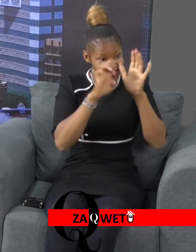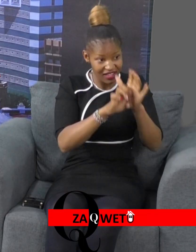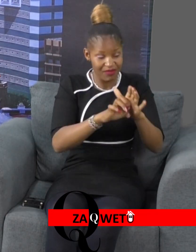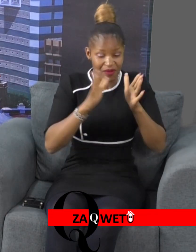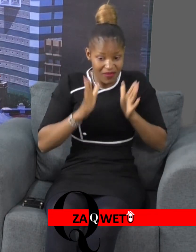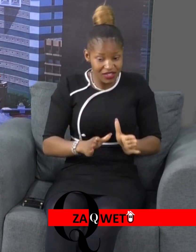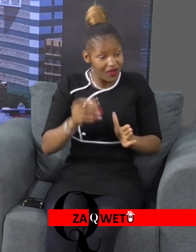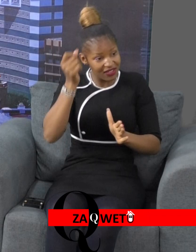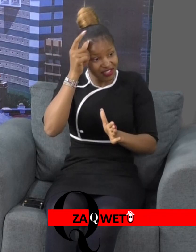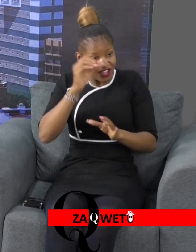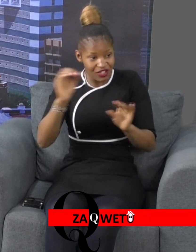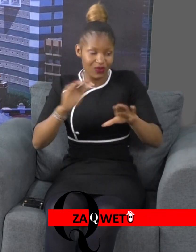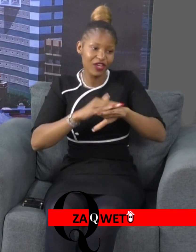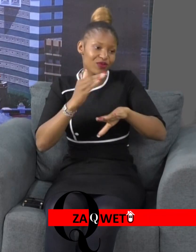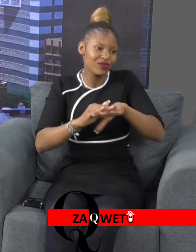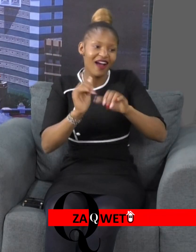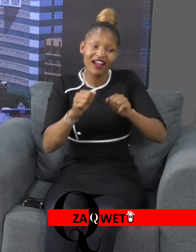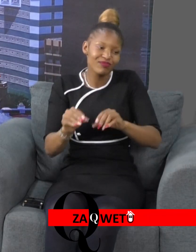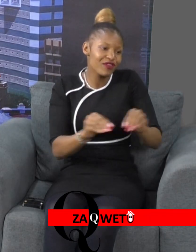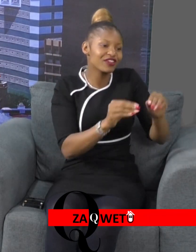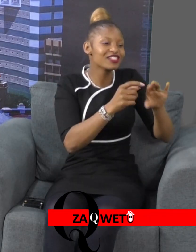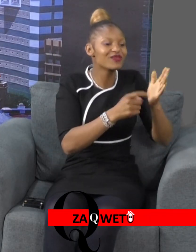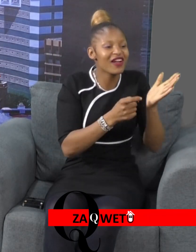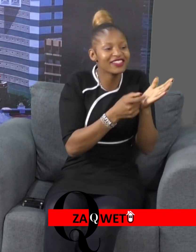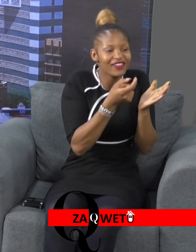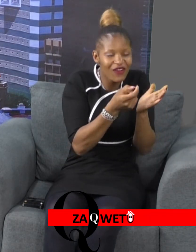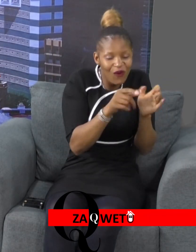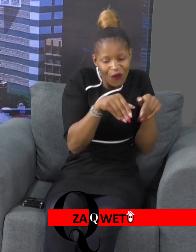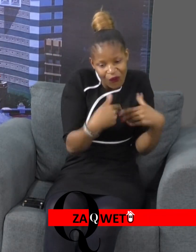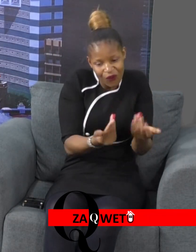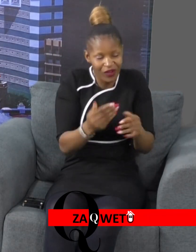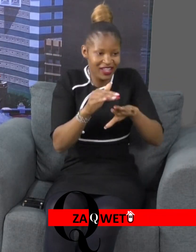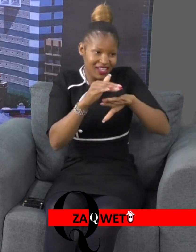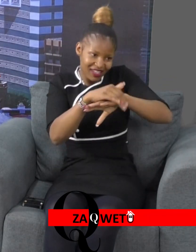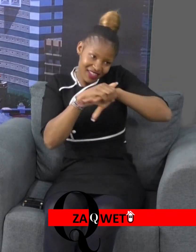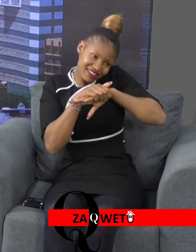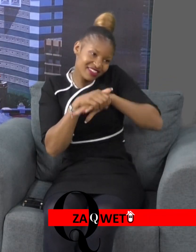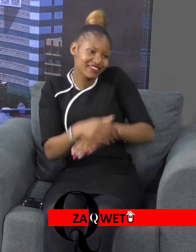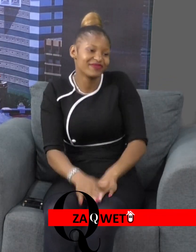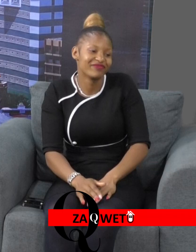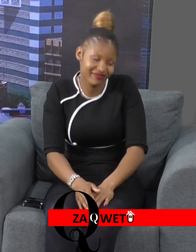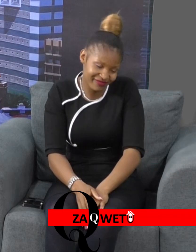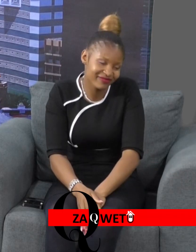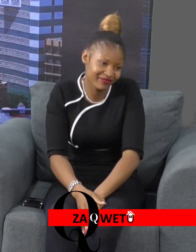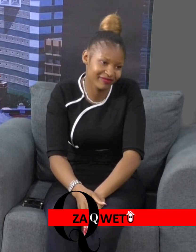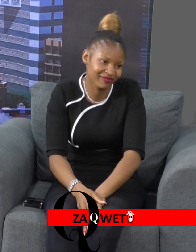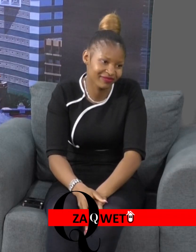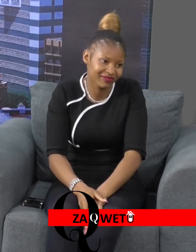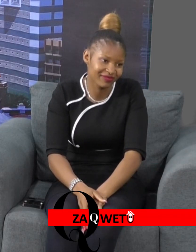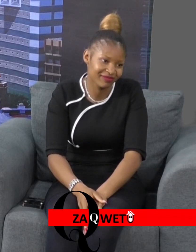whatever I want to say. Okay, that's interesting. If someone doesn't understand Kikuyu, I